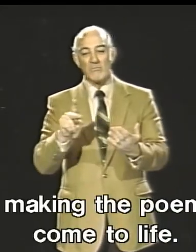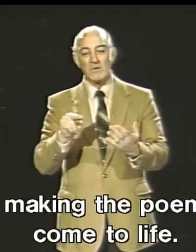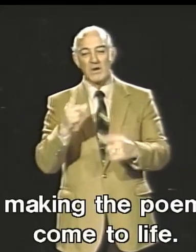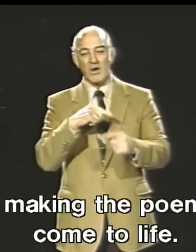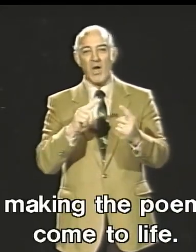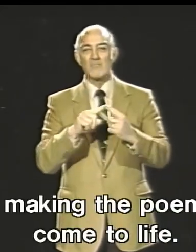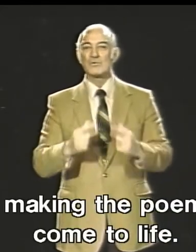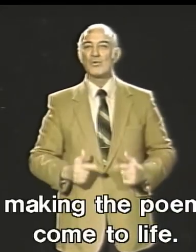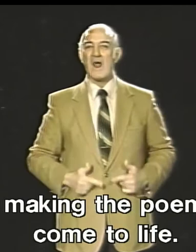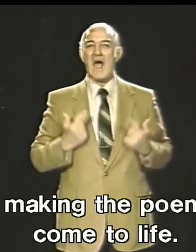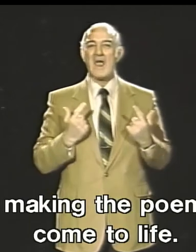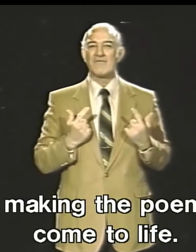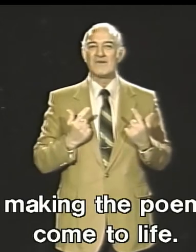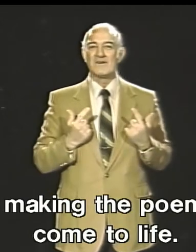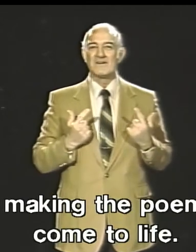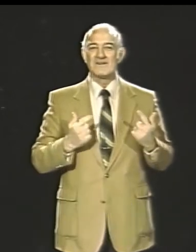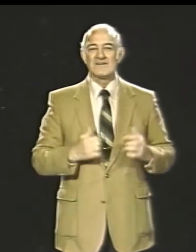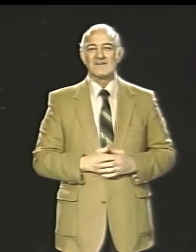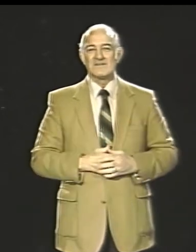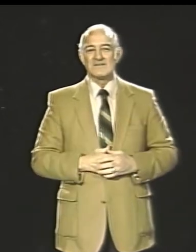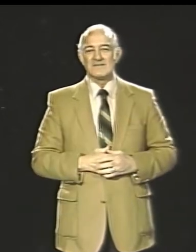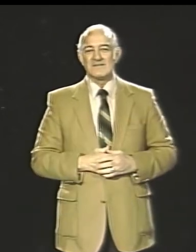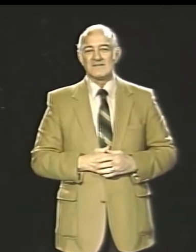making the poem come to life.